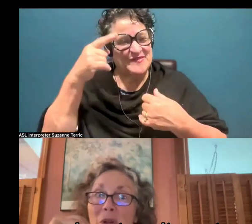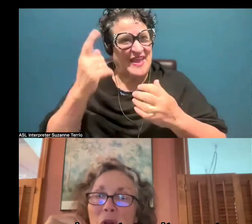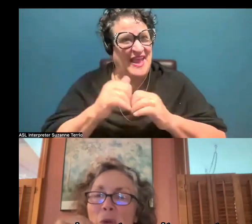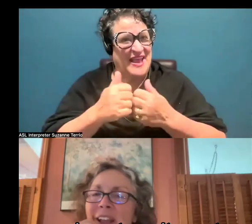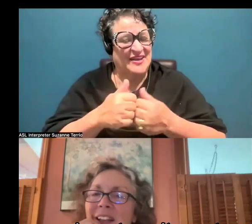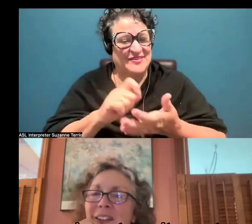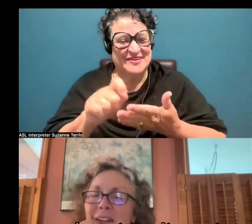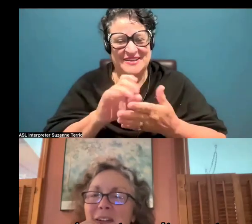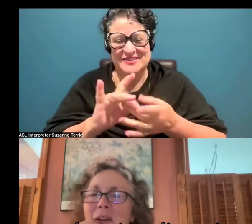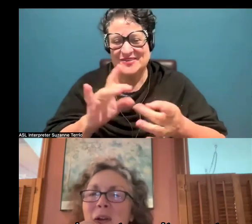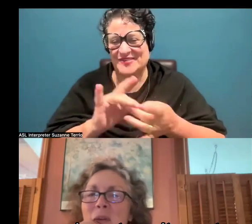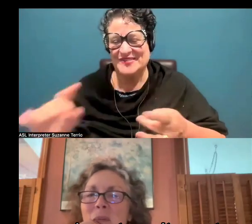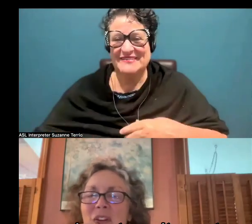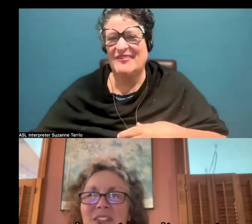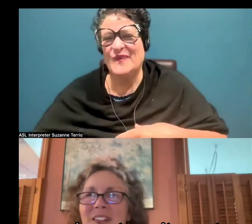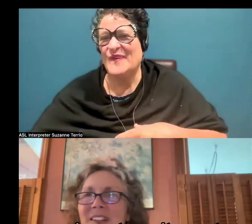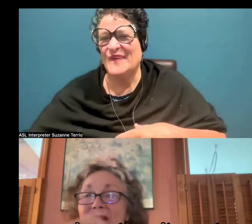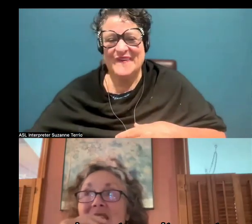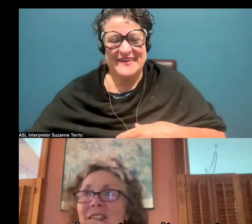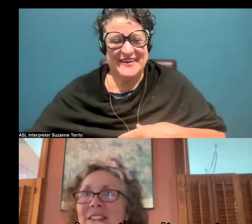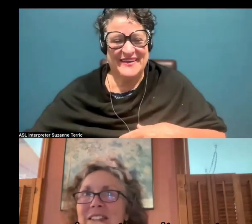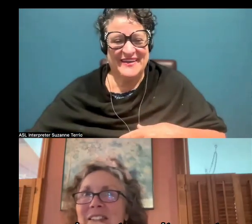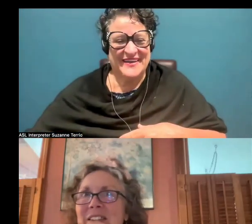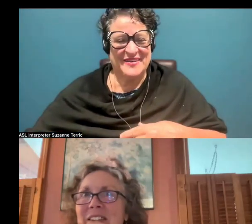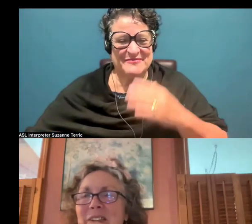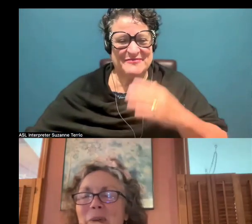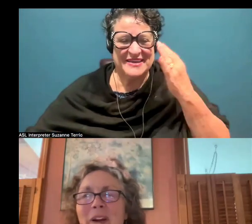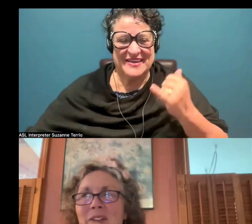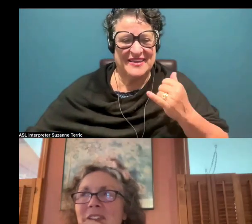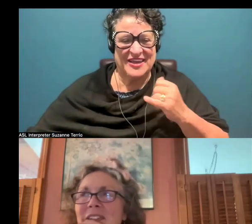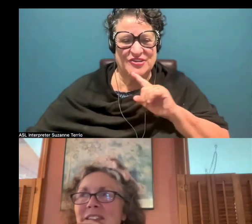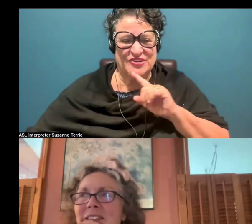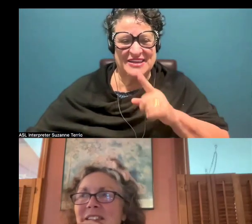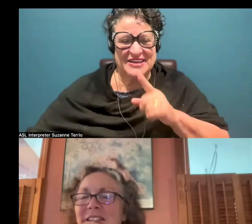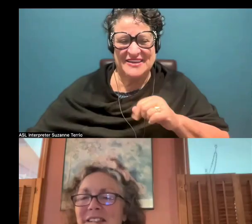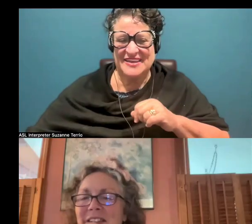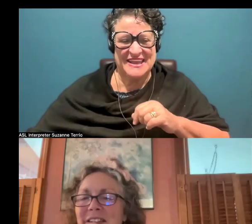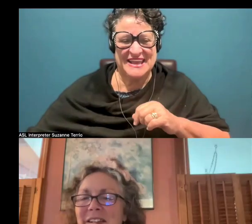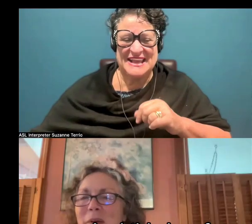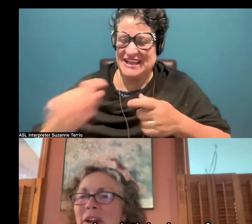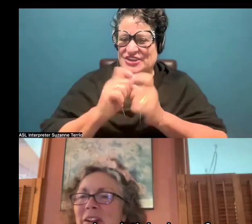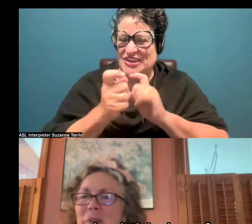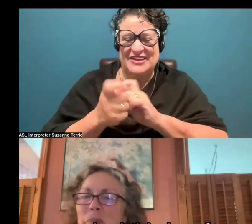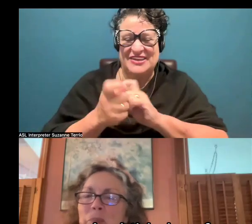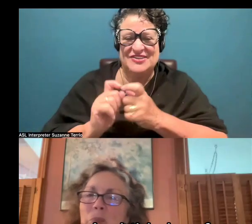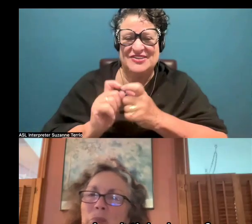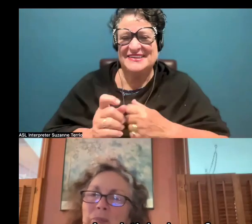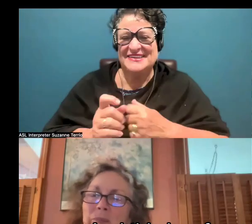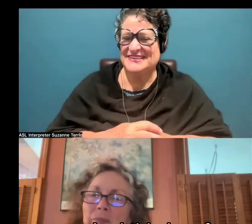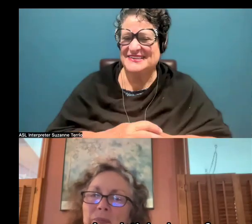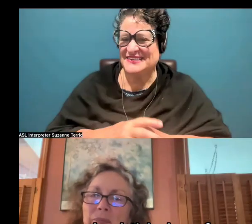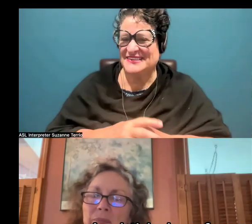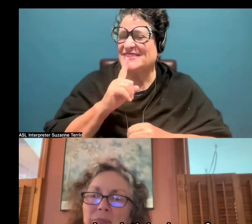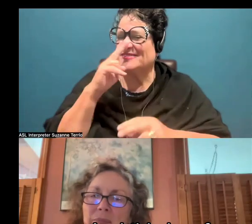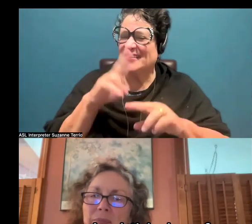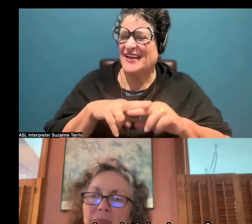use them along the way because it changes. Wow. yeah. And this was a fun puzzle for